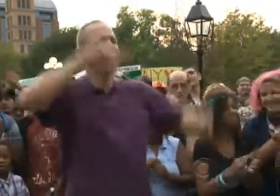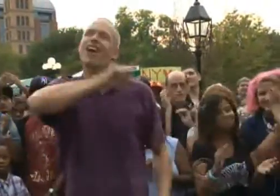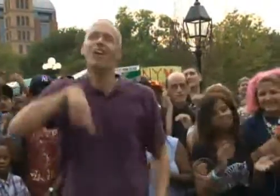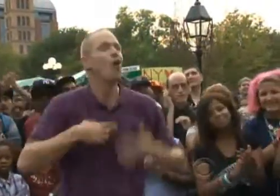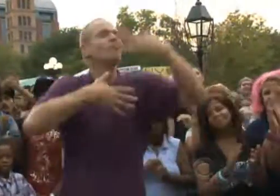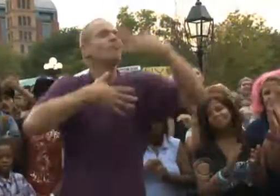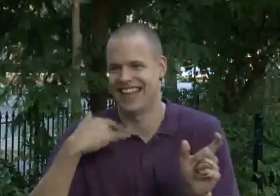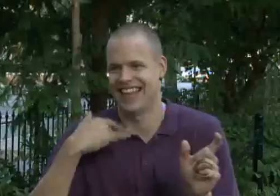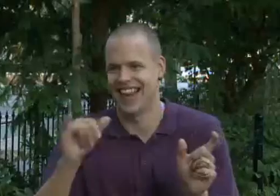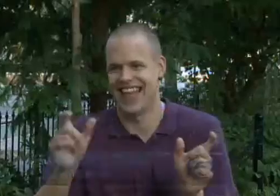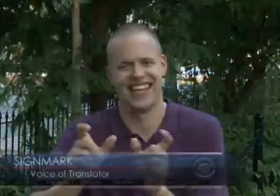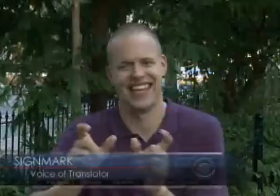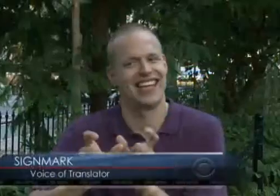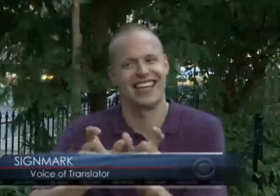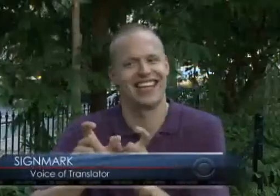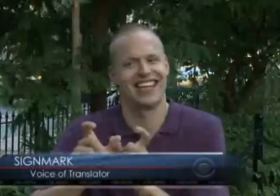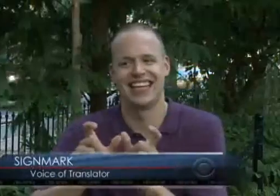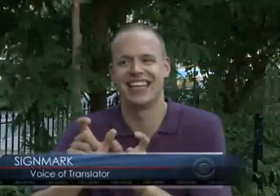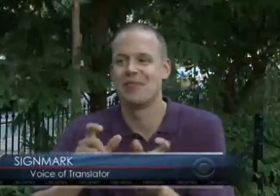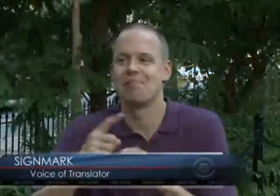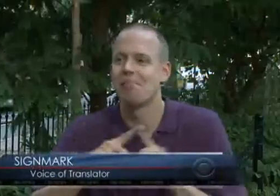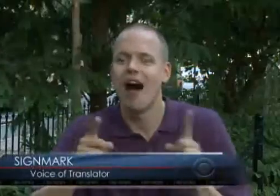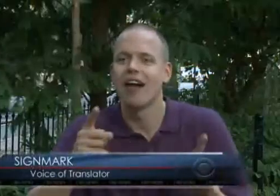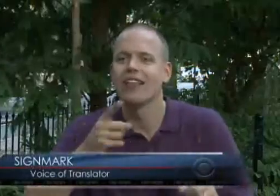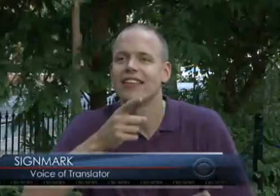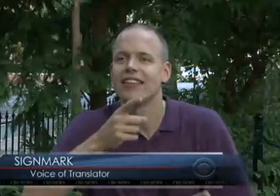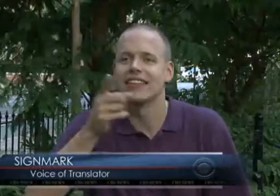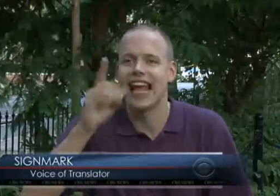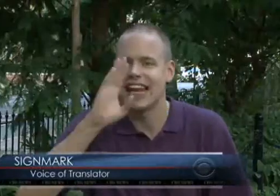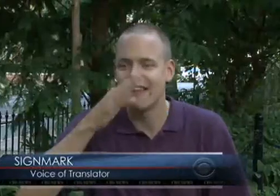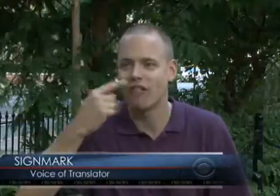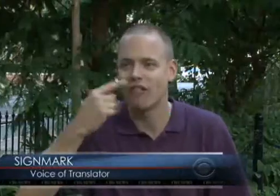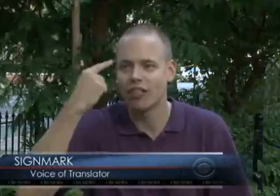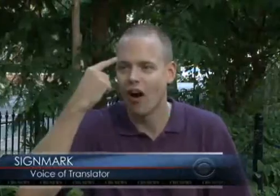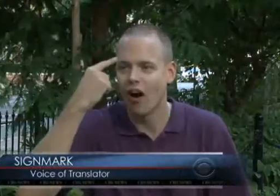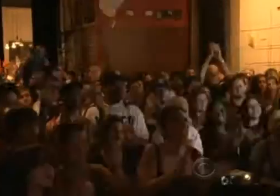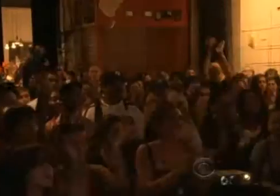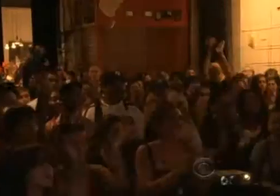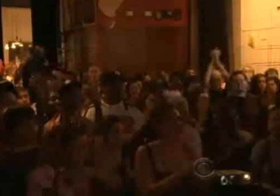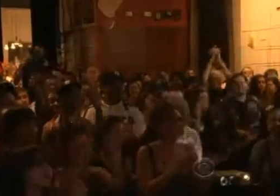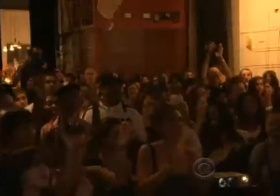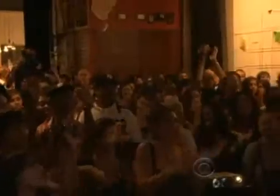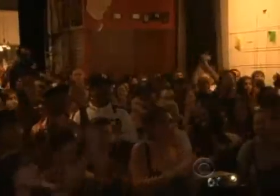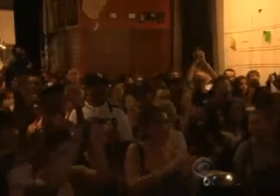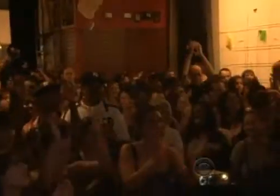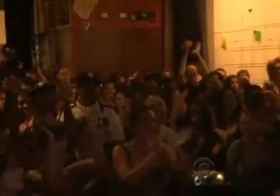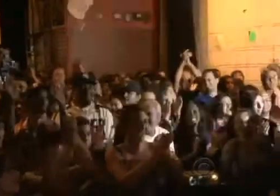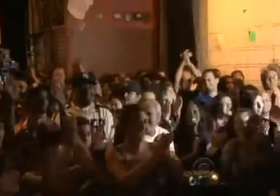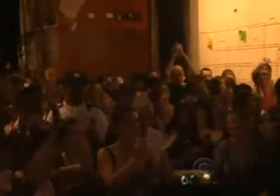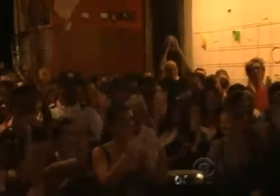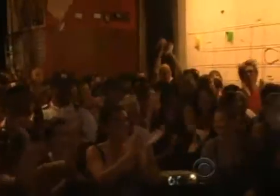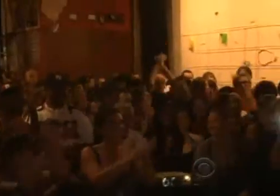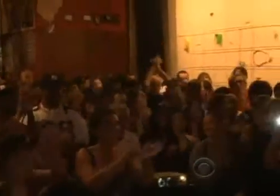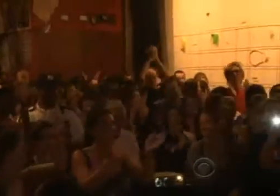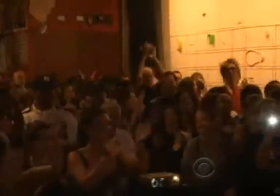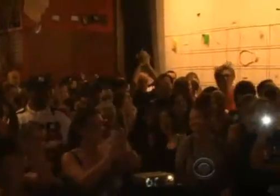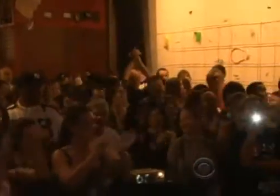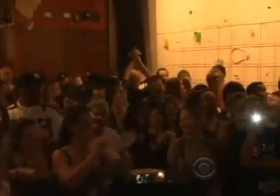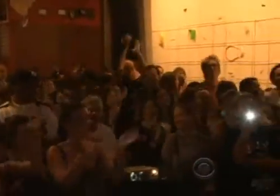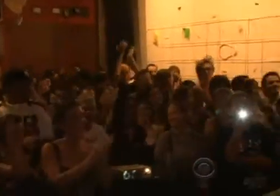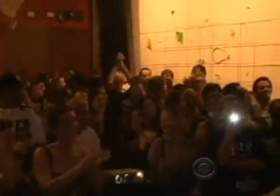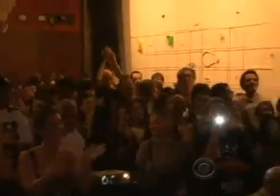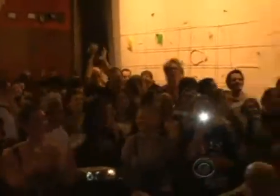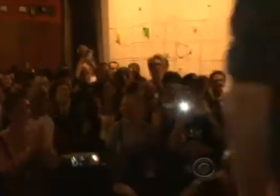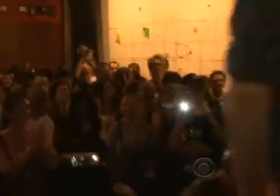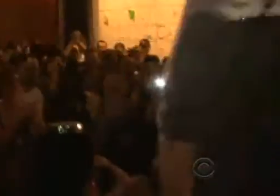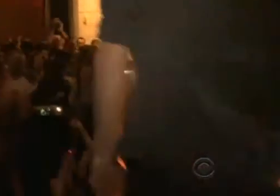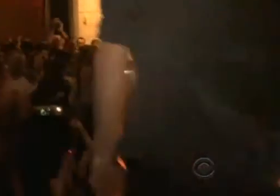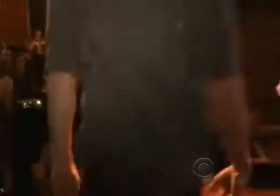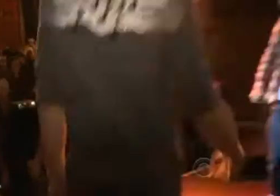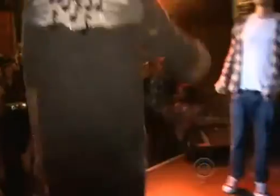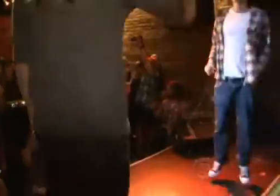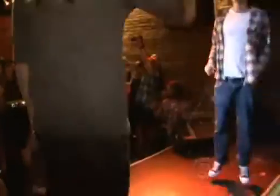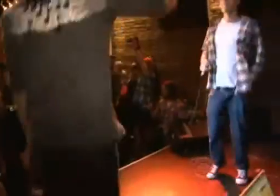Those two words, music and deaf, they've never gone together. Deaf and hearing music fans haven't gone together before either.